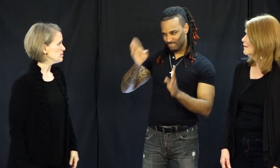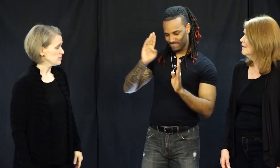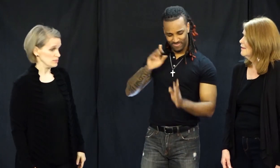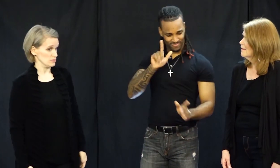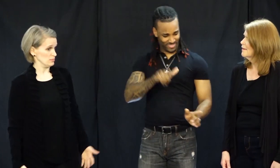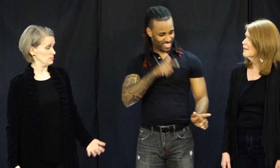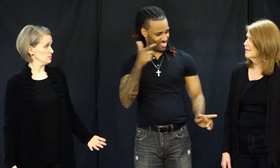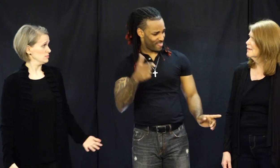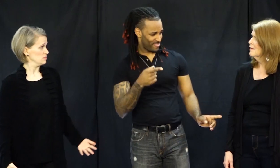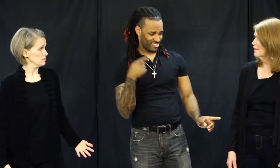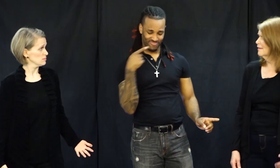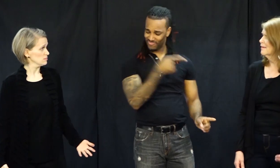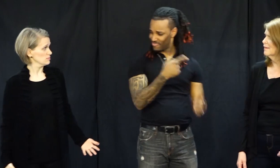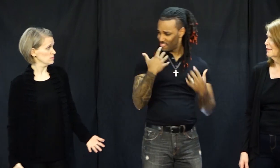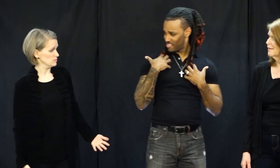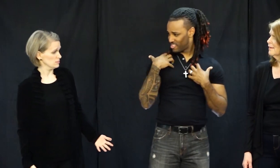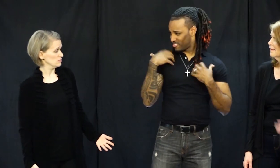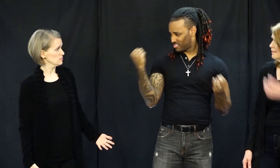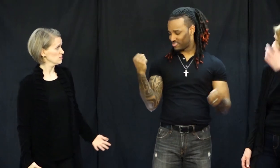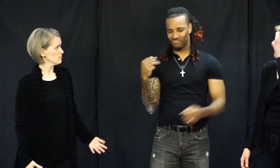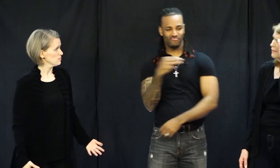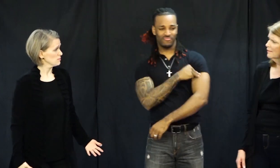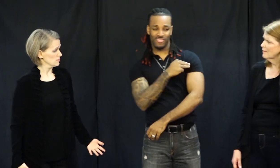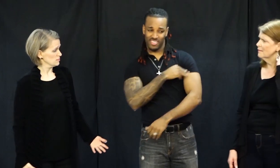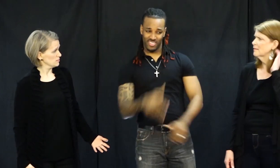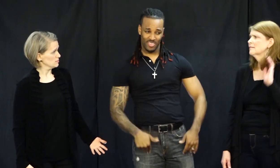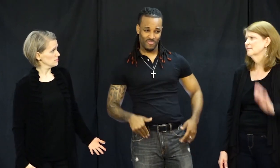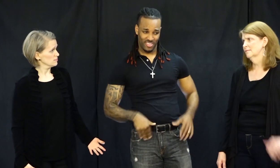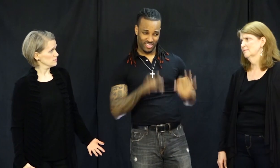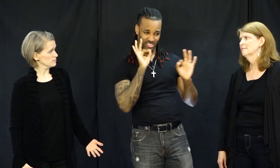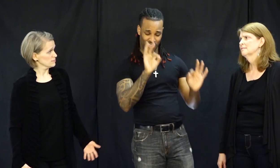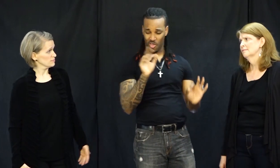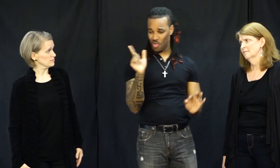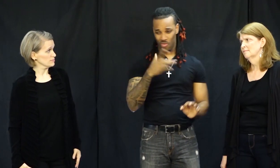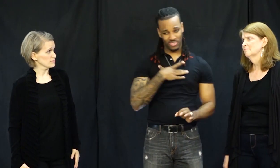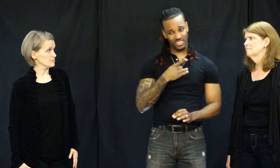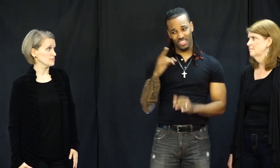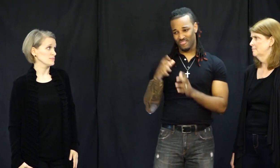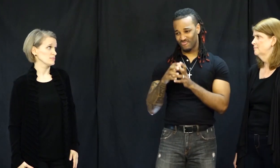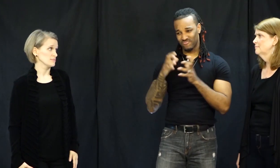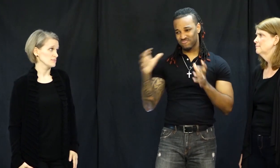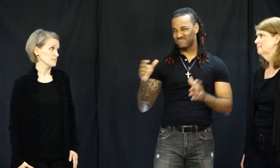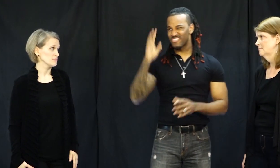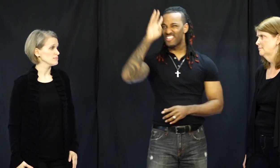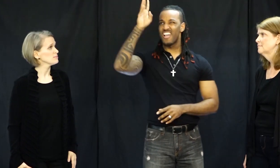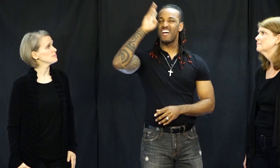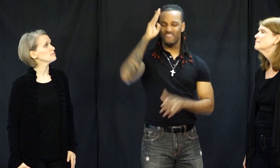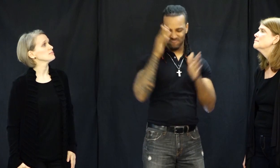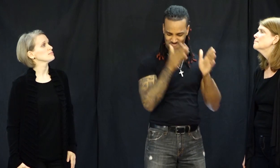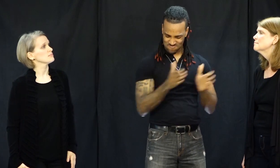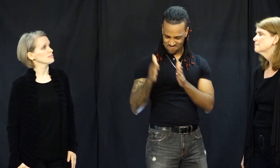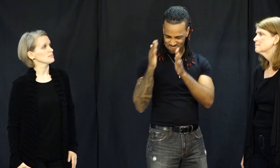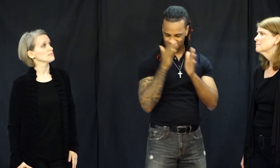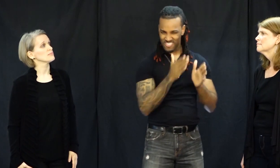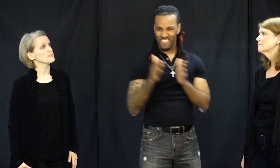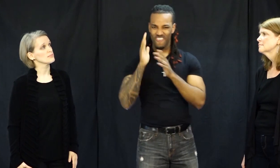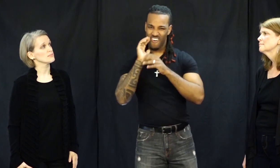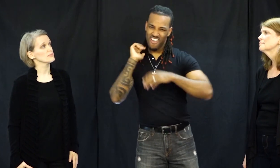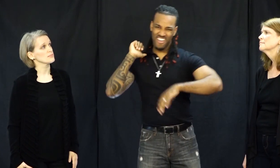got. Mr. Lafayette, hard rock like Lancelot. I think your pants look hot. Lawrence, I like you a lot. Let's hatch a plot blacker than the kettle calling the